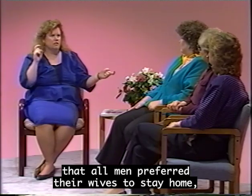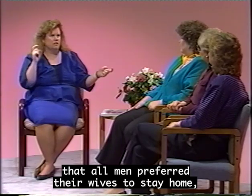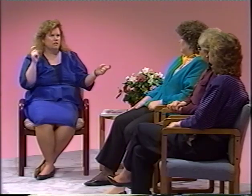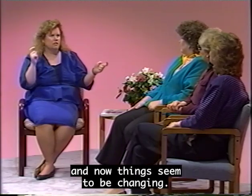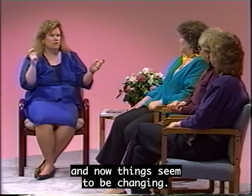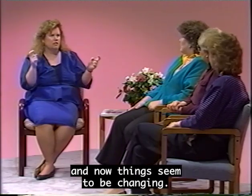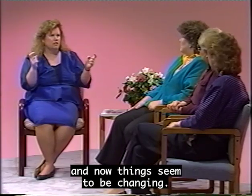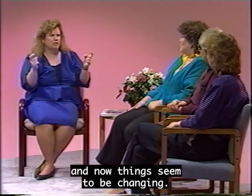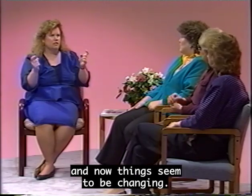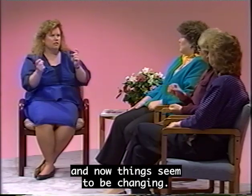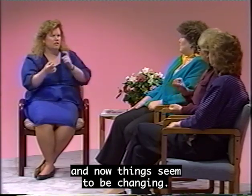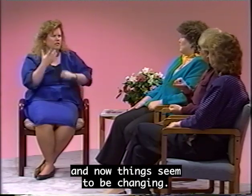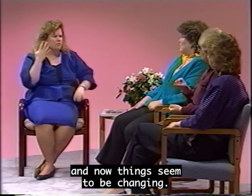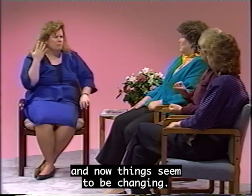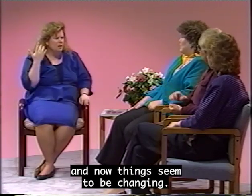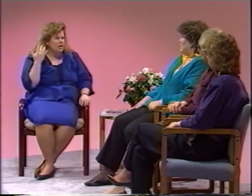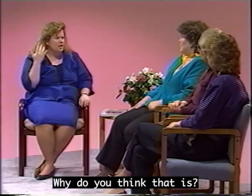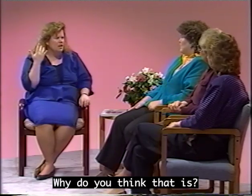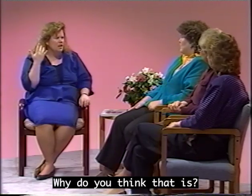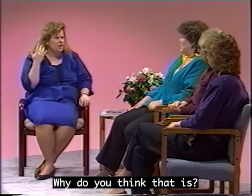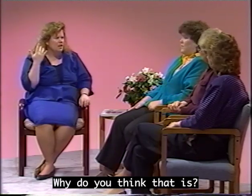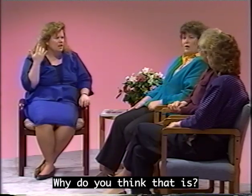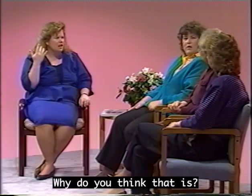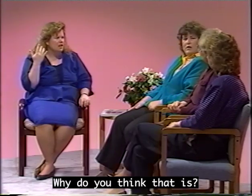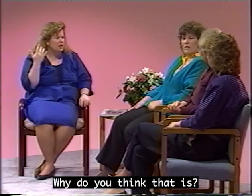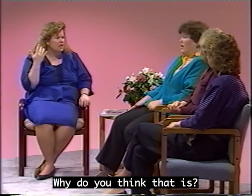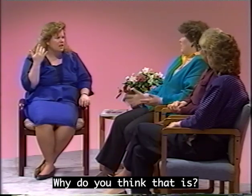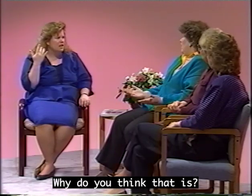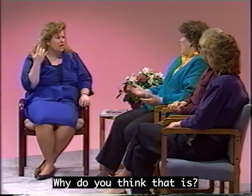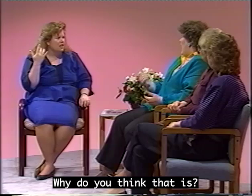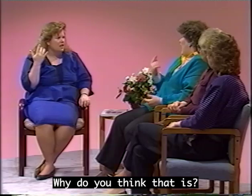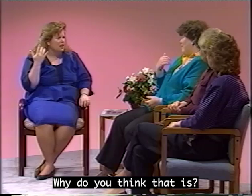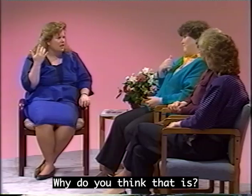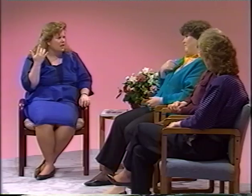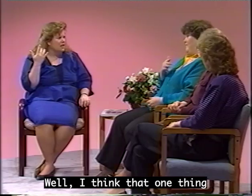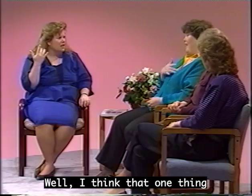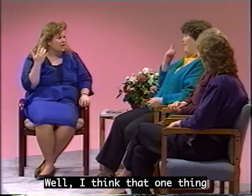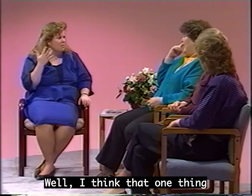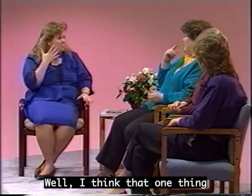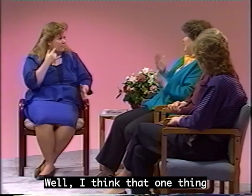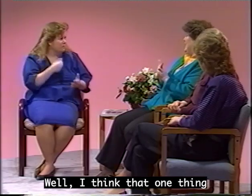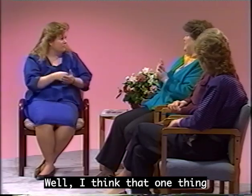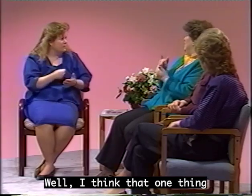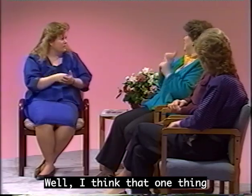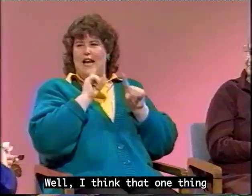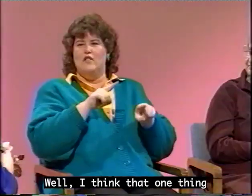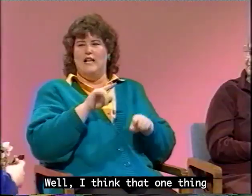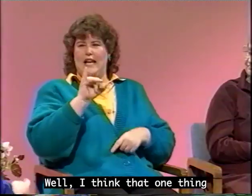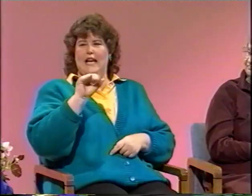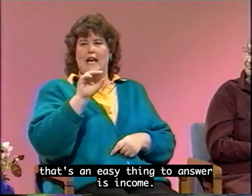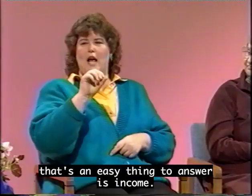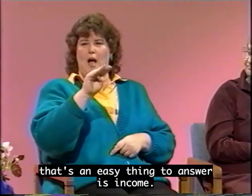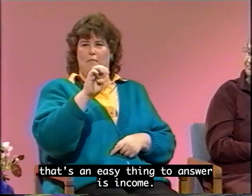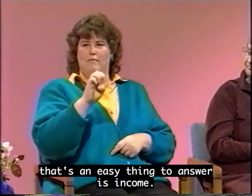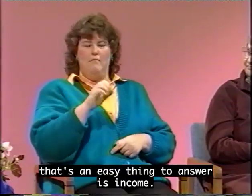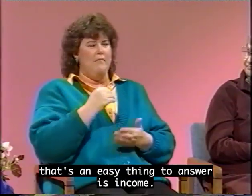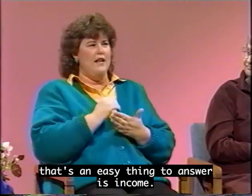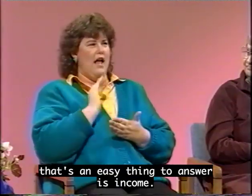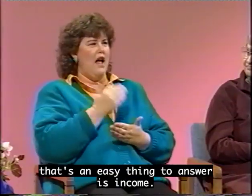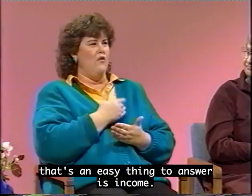home, and now things seem to be changing. Why do you think that is? Well, I think that one thing that's an easy thing to answer